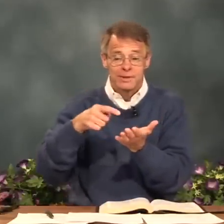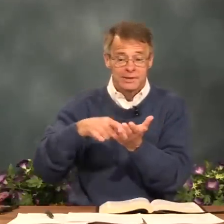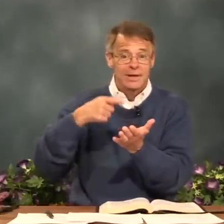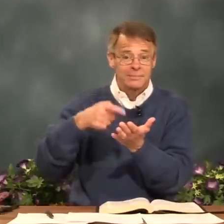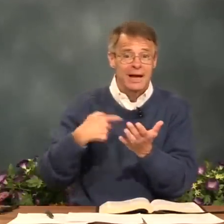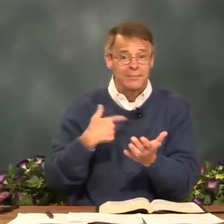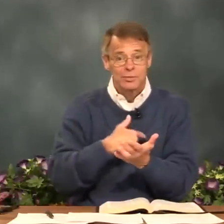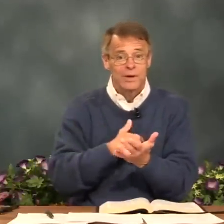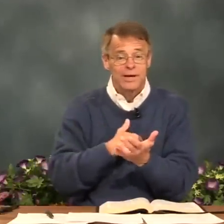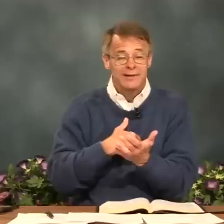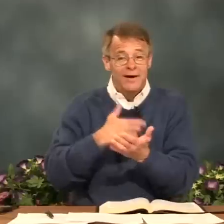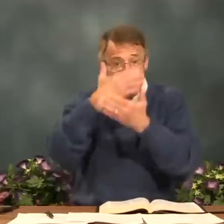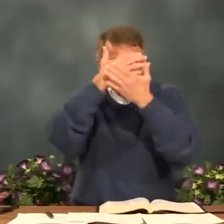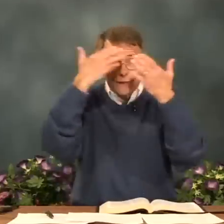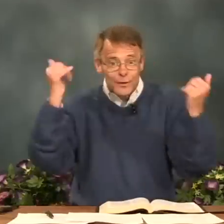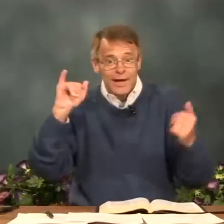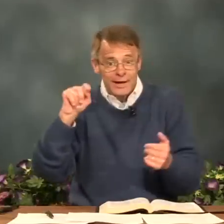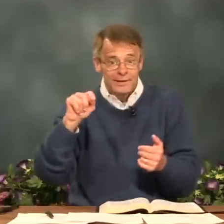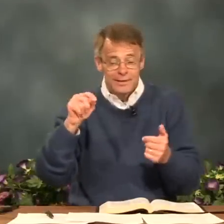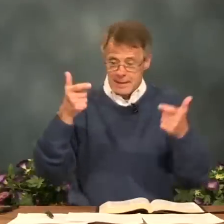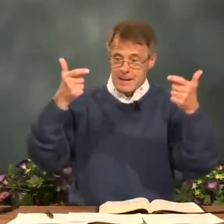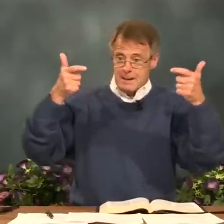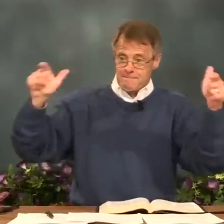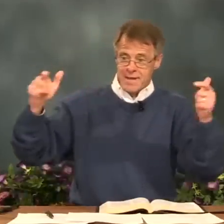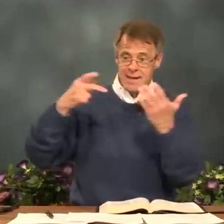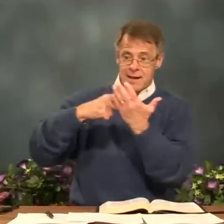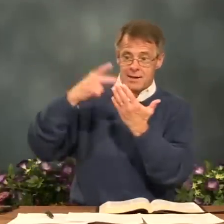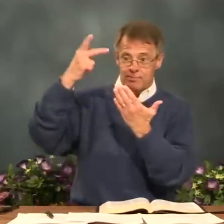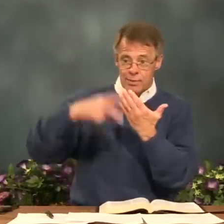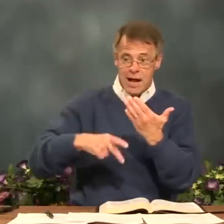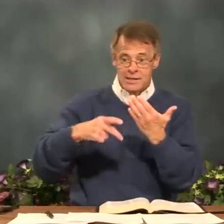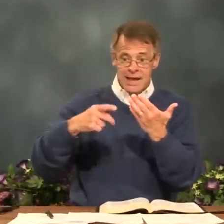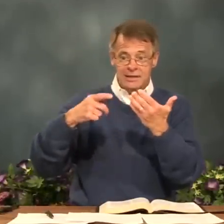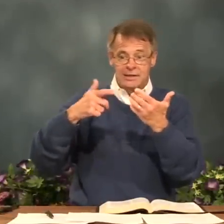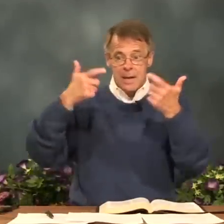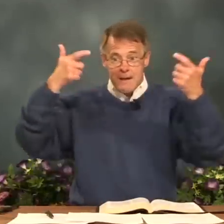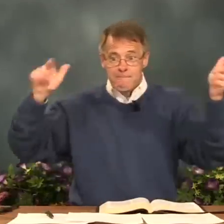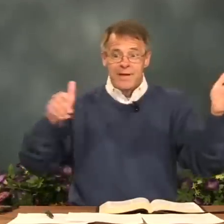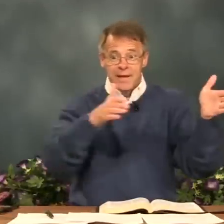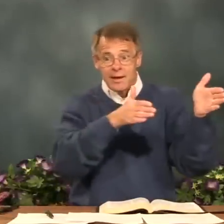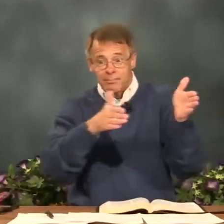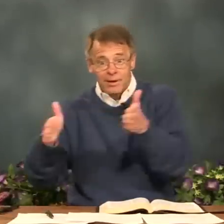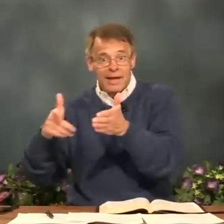but sometimes we forget it. Big projects, big